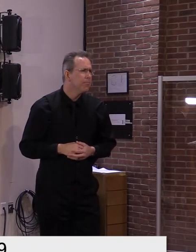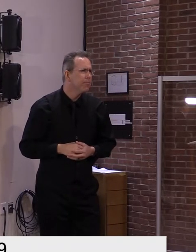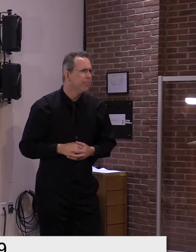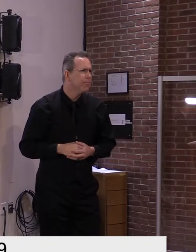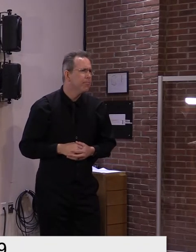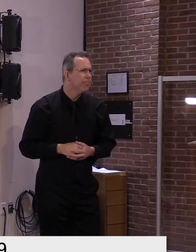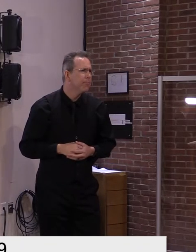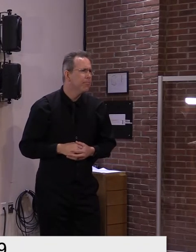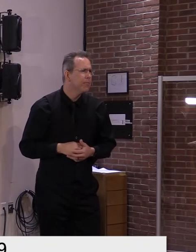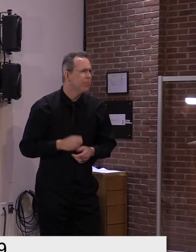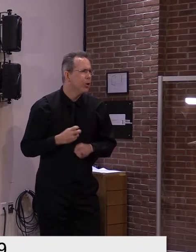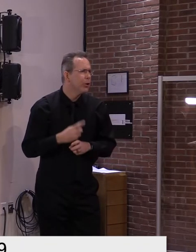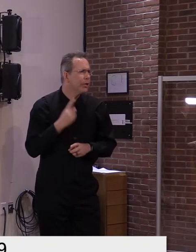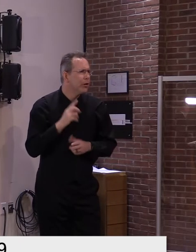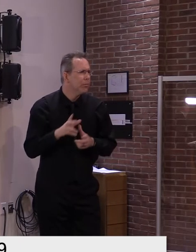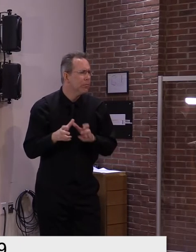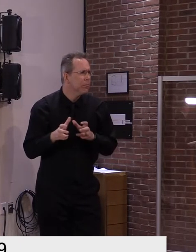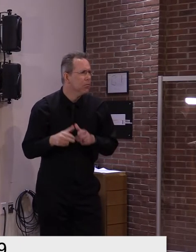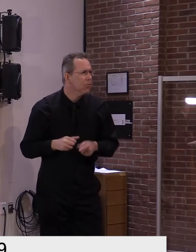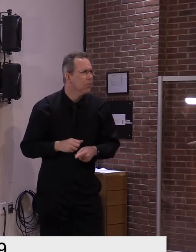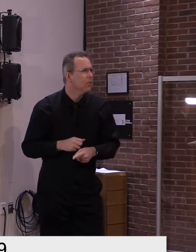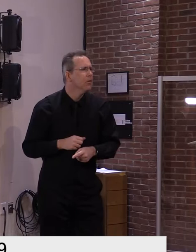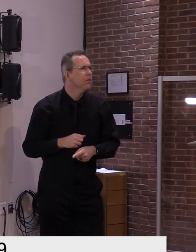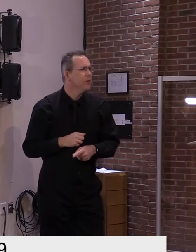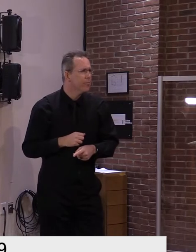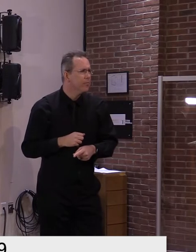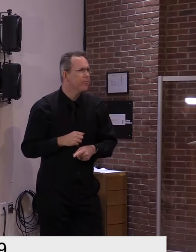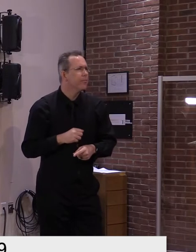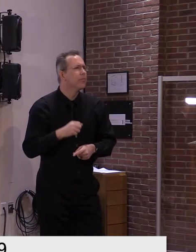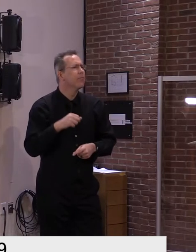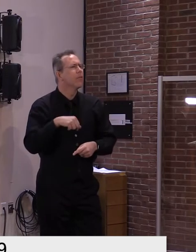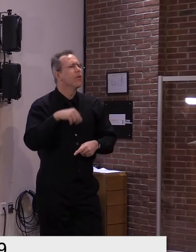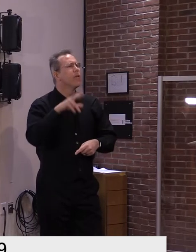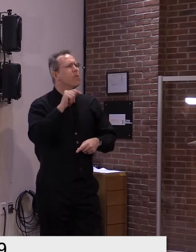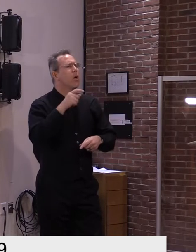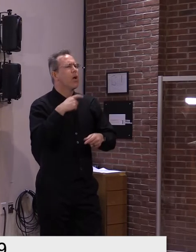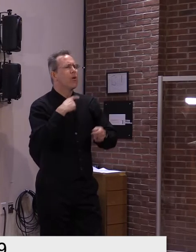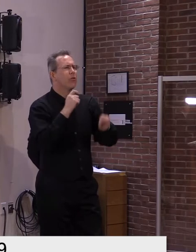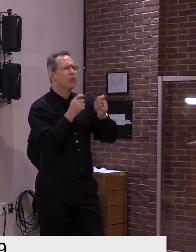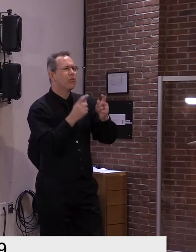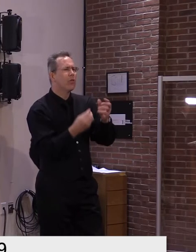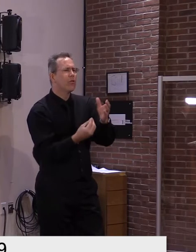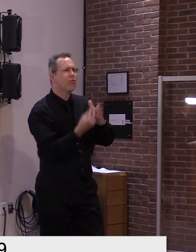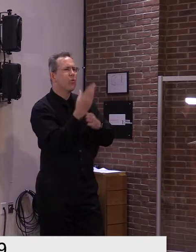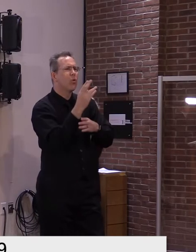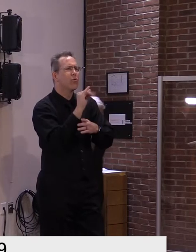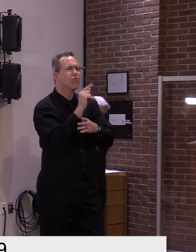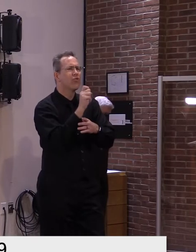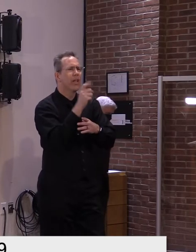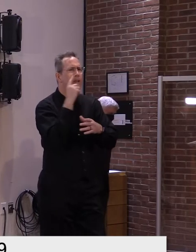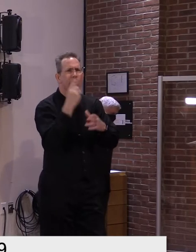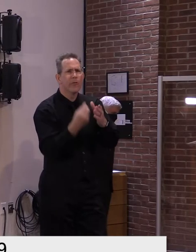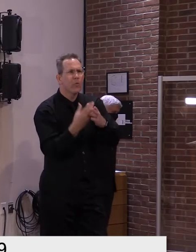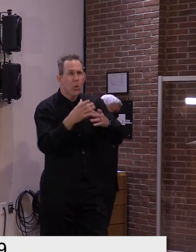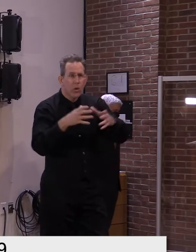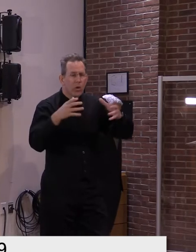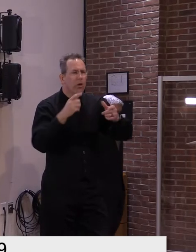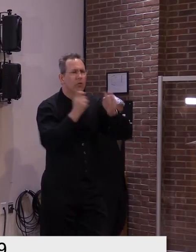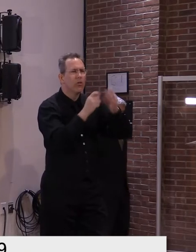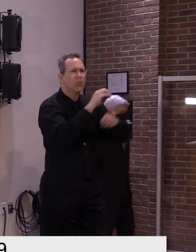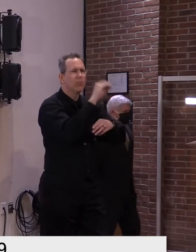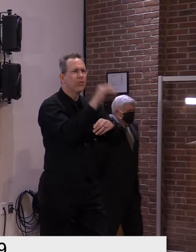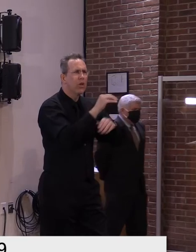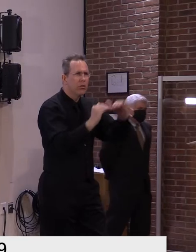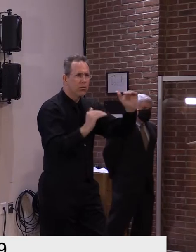passing at the federal level, the unemployment benefits for the first $10,200 for anybody